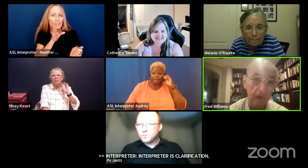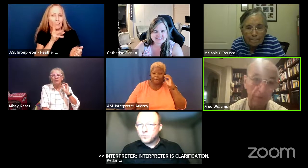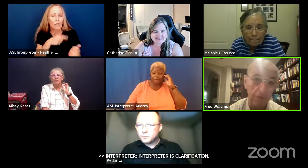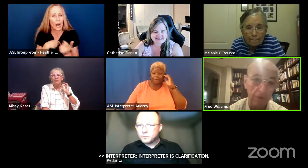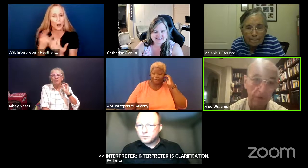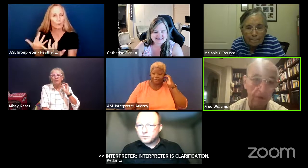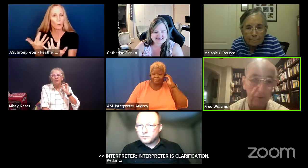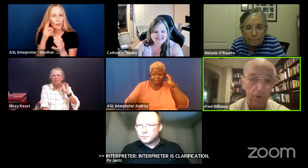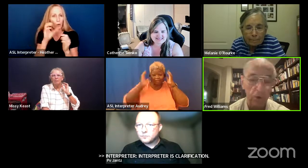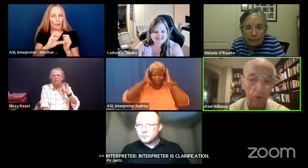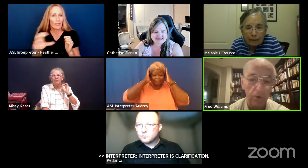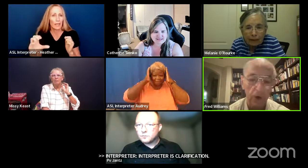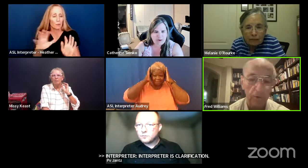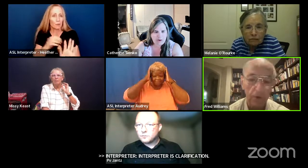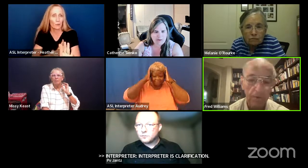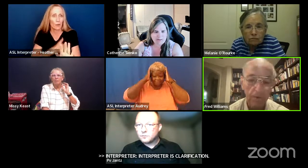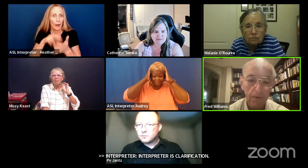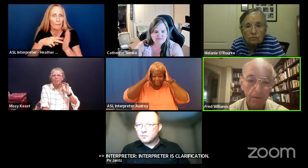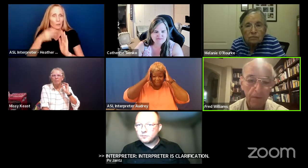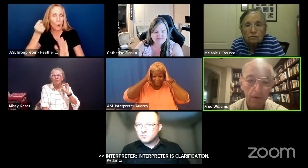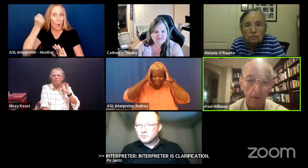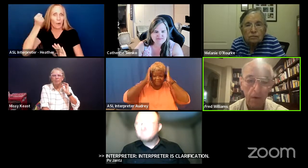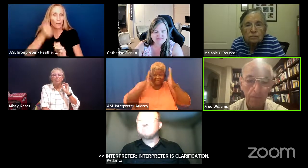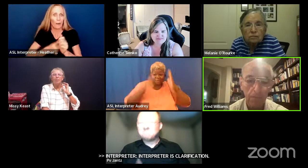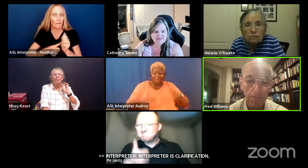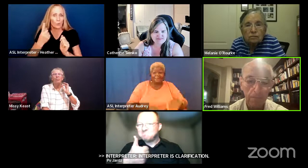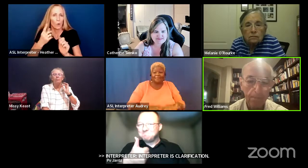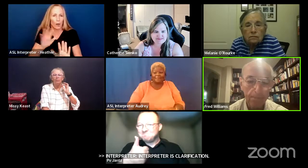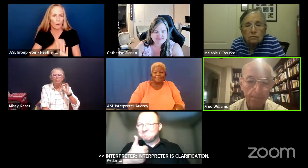waiting for the captions. I didn't mean to hold you up.